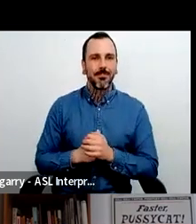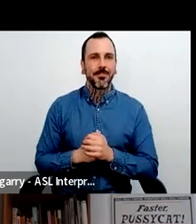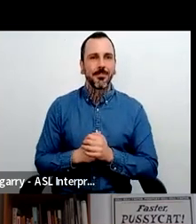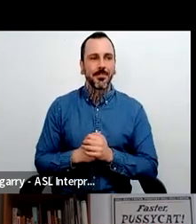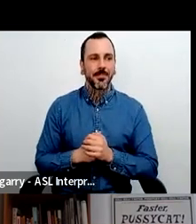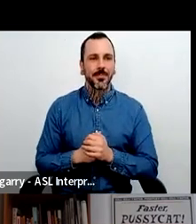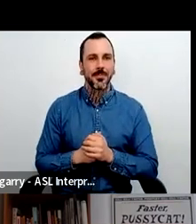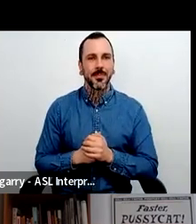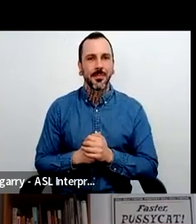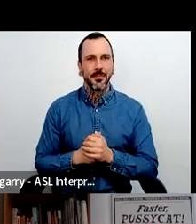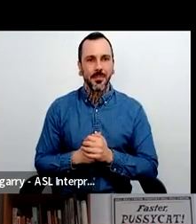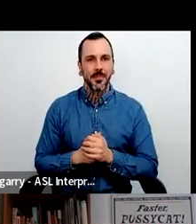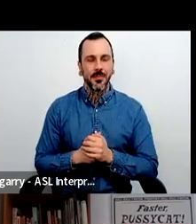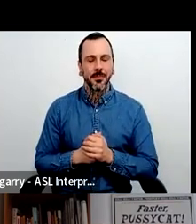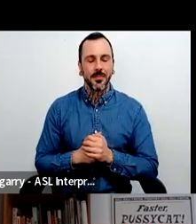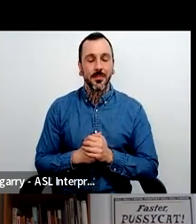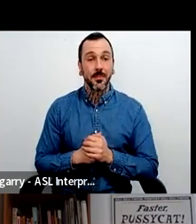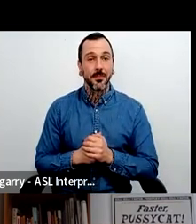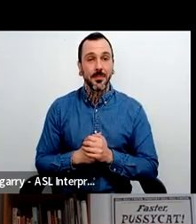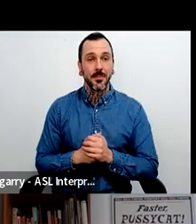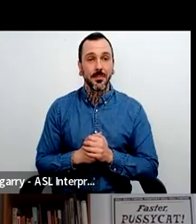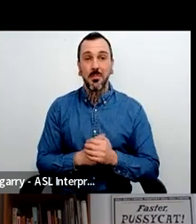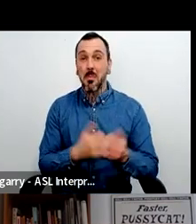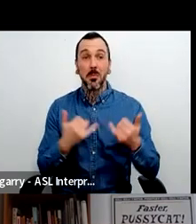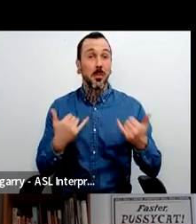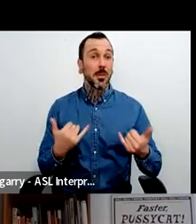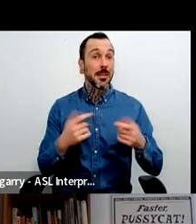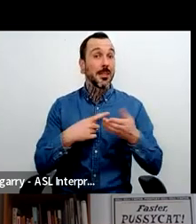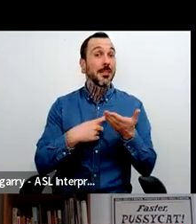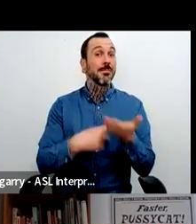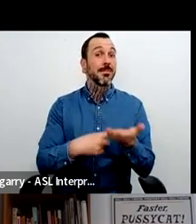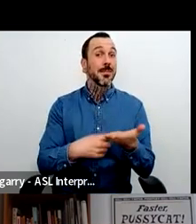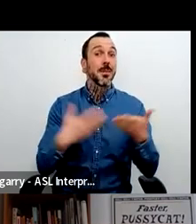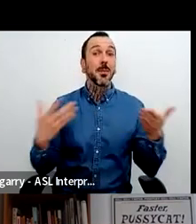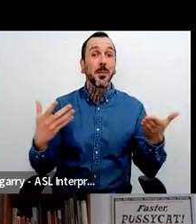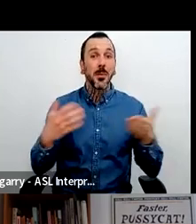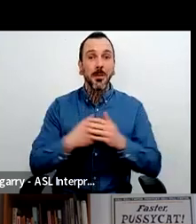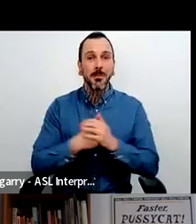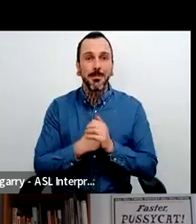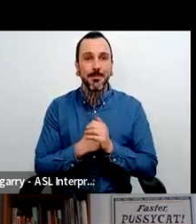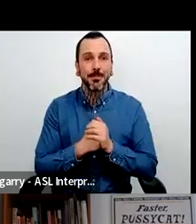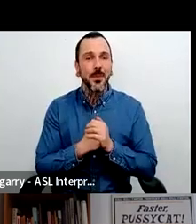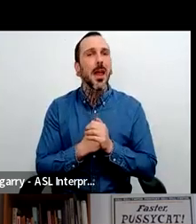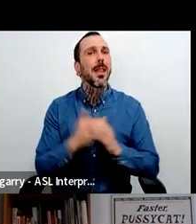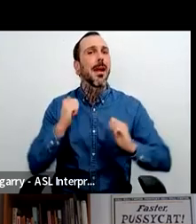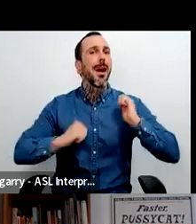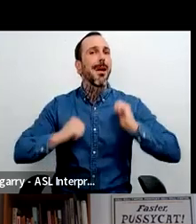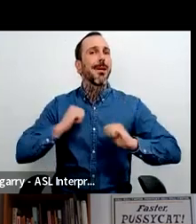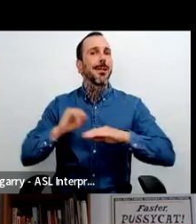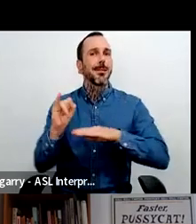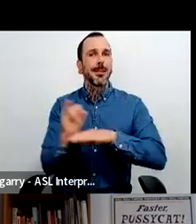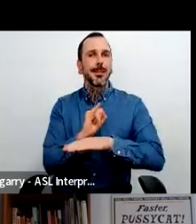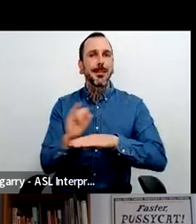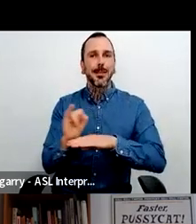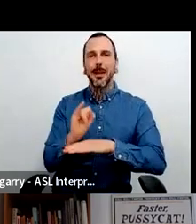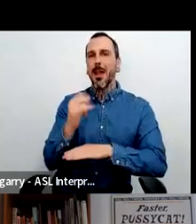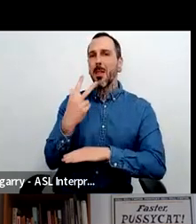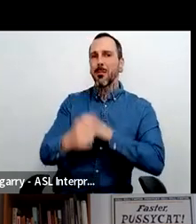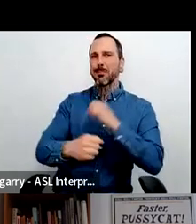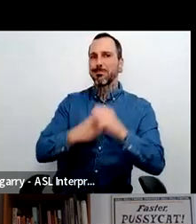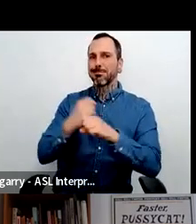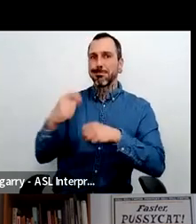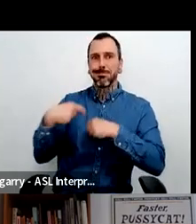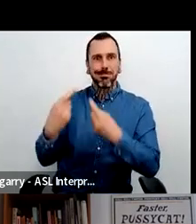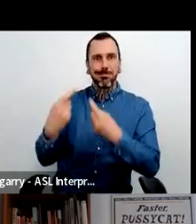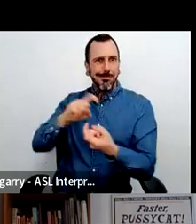here today to talk about a big picture view of how our industry has changed over the last 3 years, what